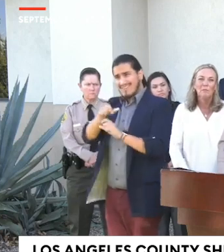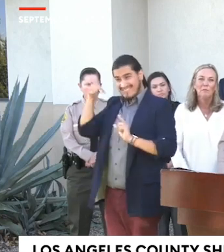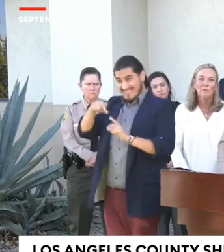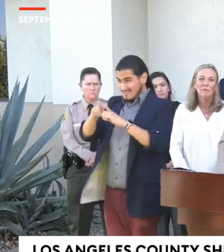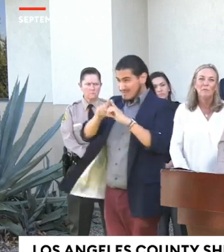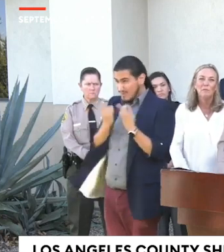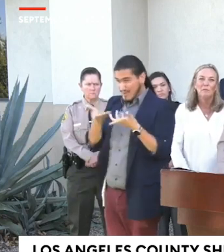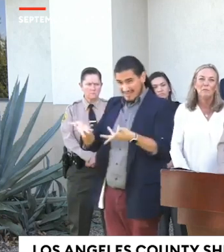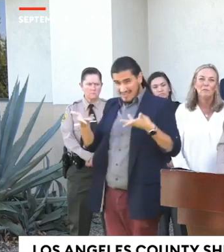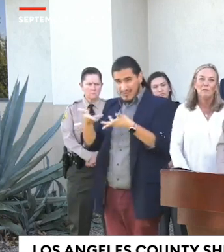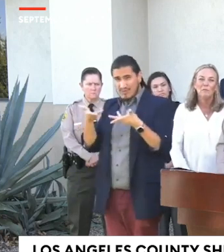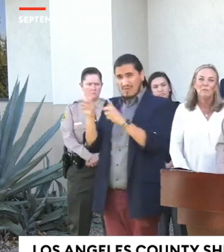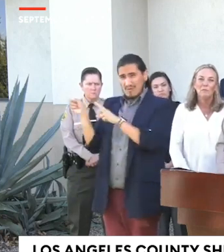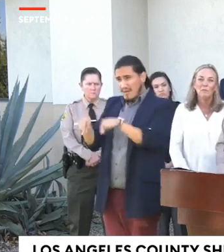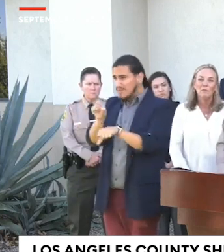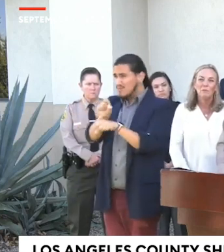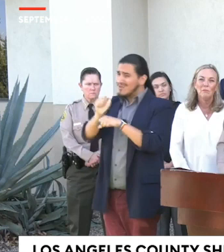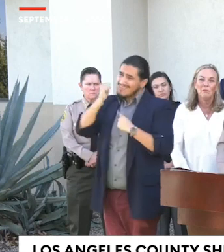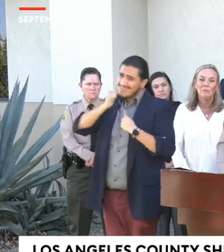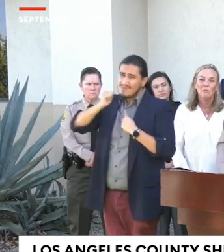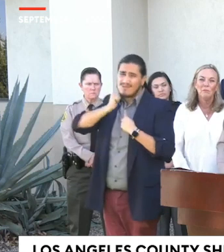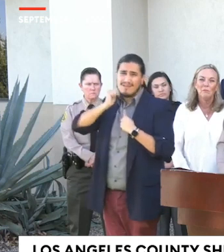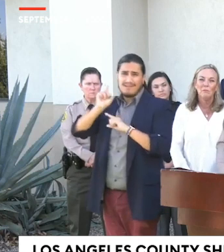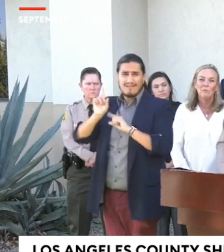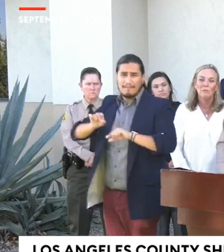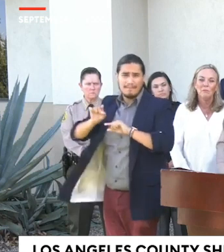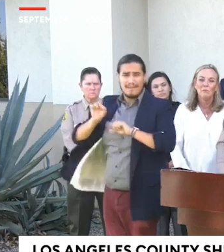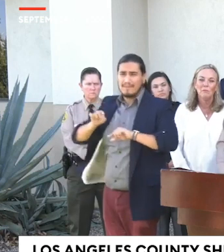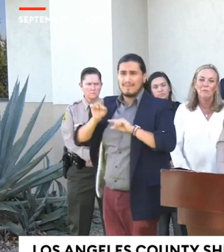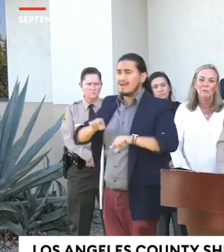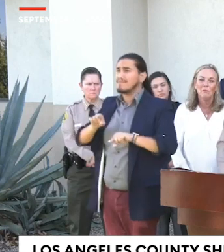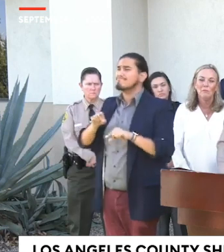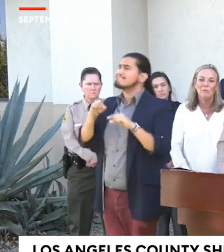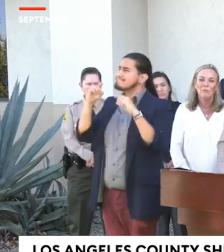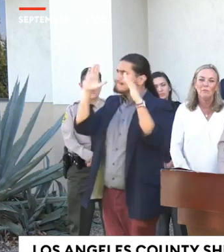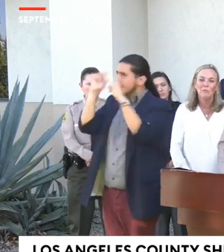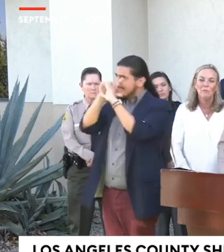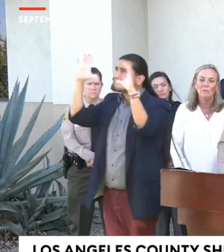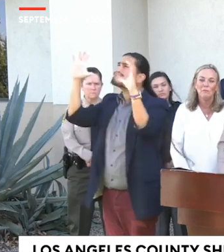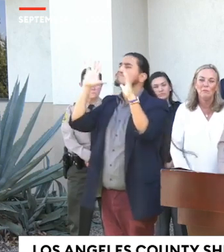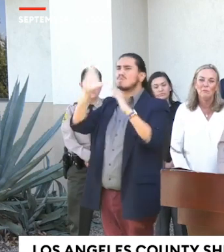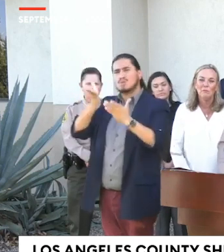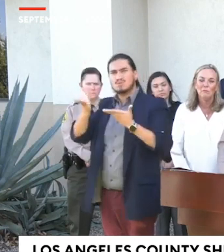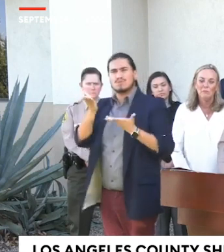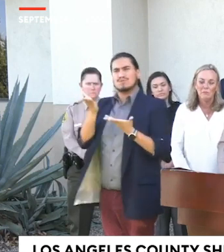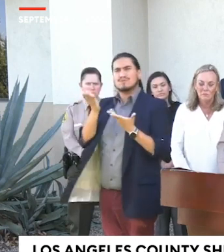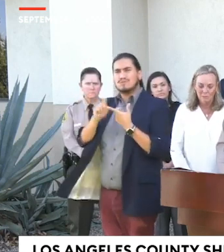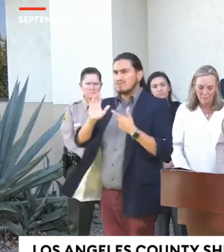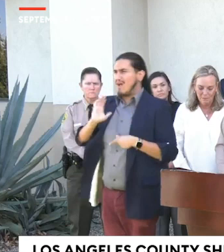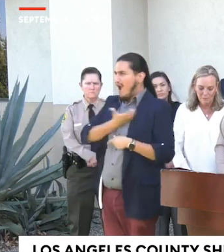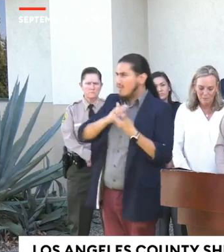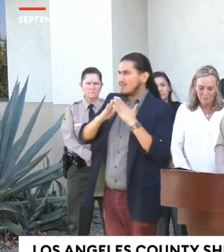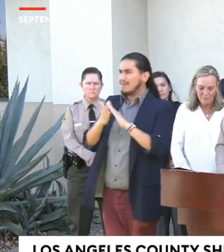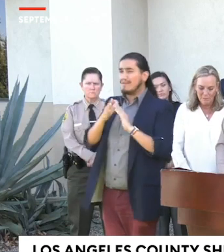department come to work every day with the expectation of serving our community. They